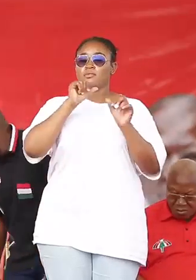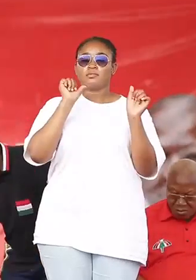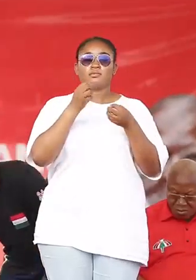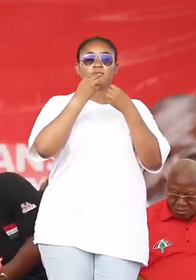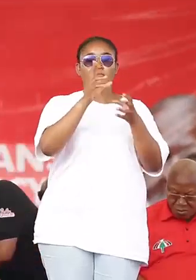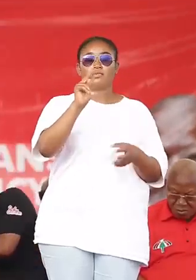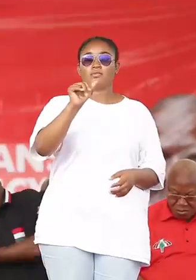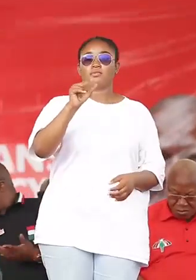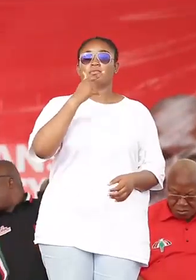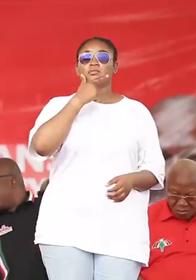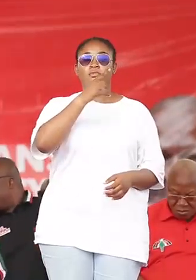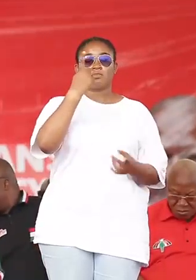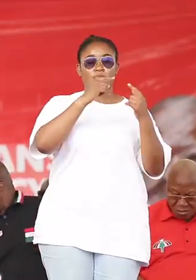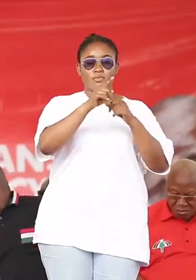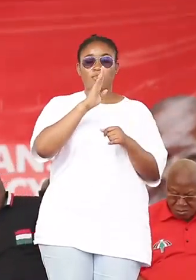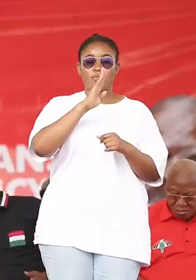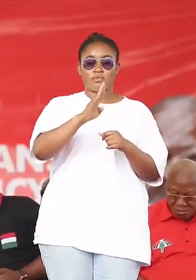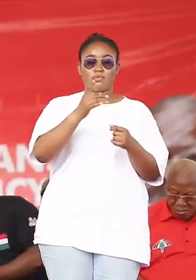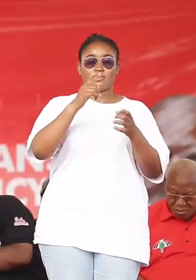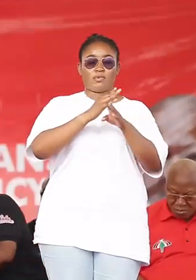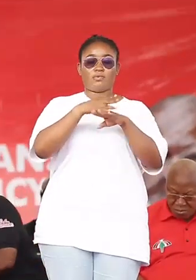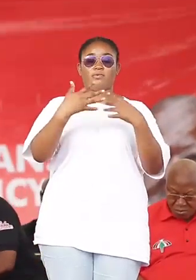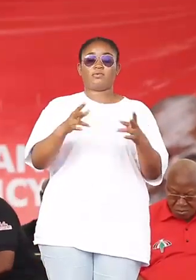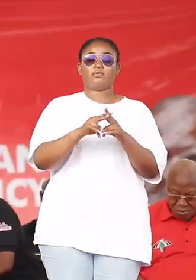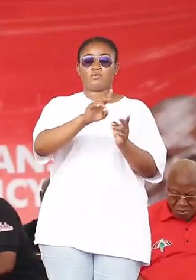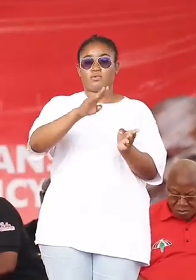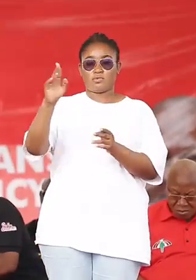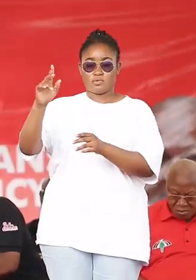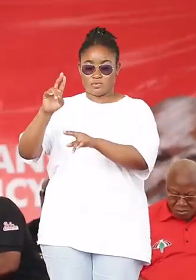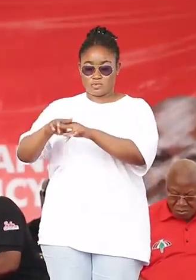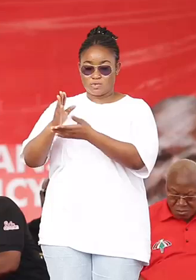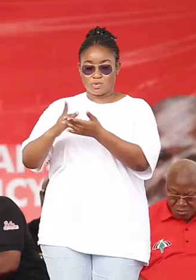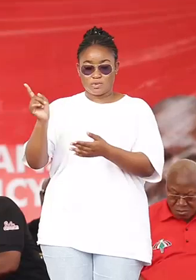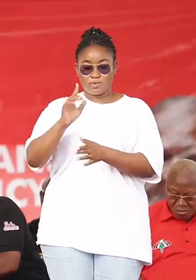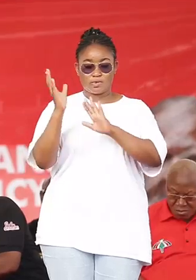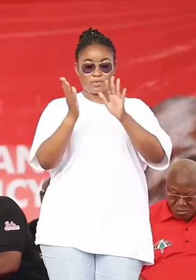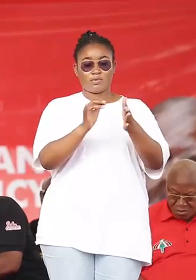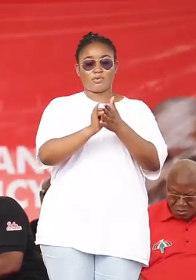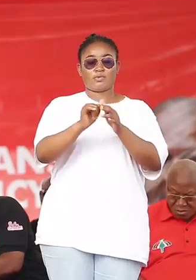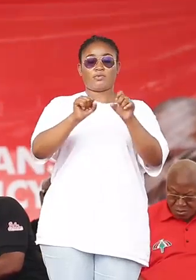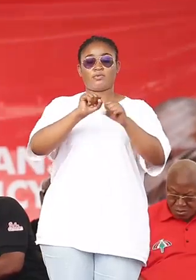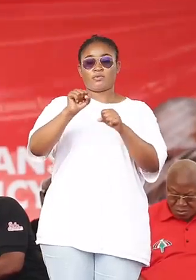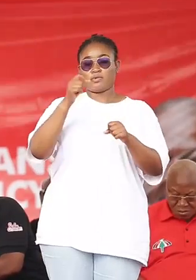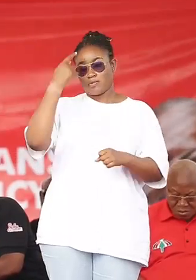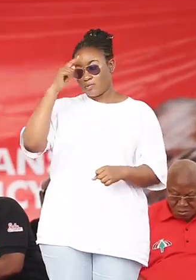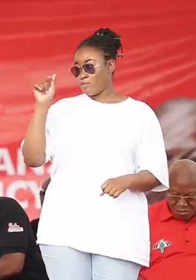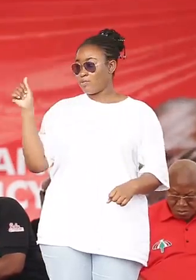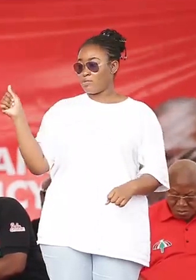you Nana, you are going to be a statesman after you finish, so you go sit here somewhere, leave the fight between